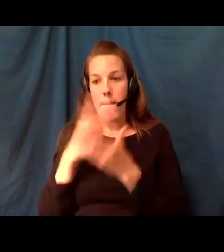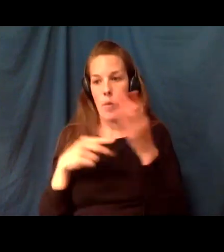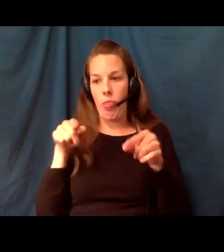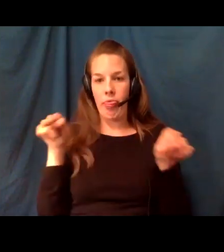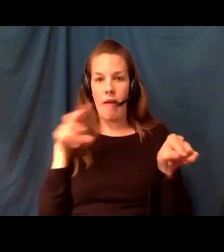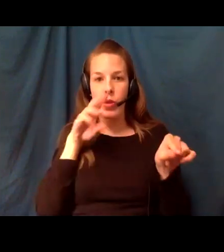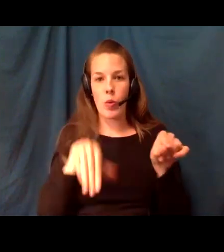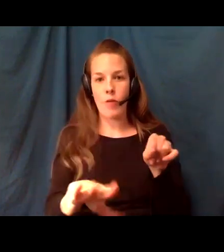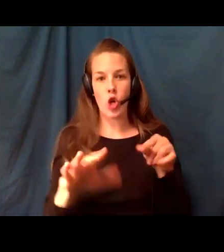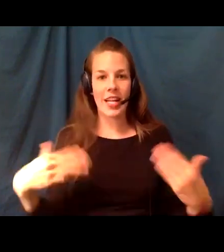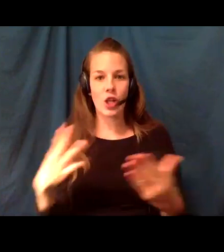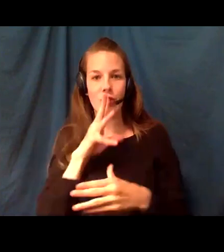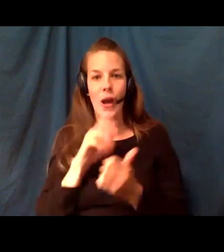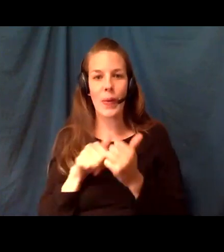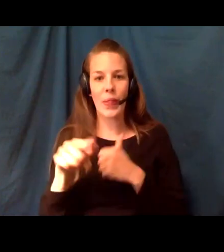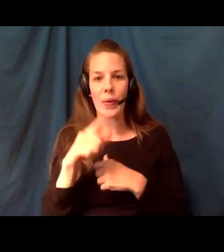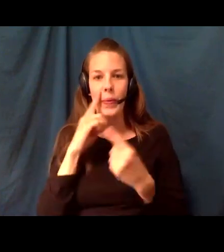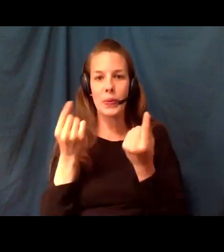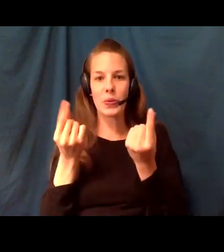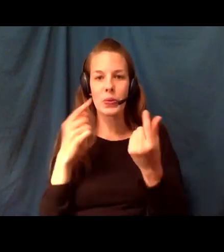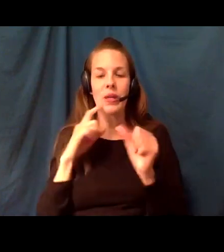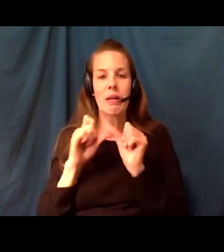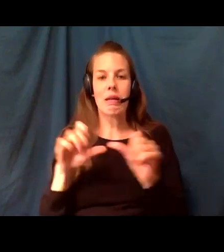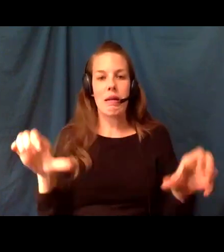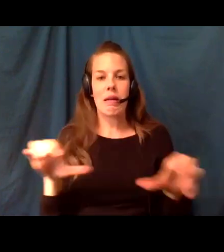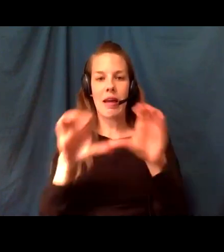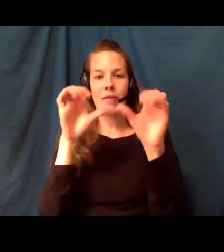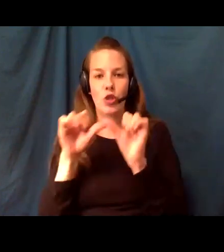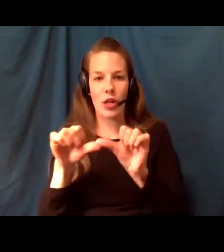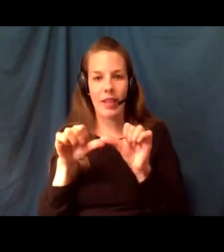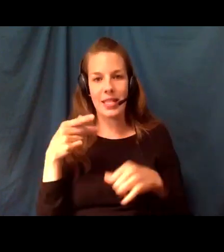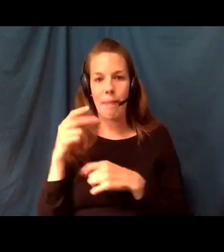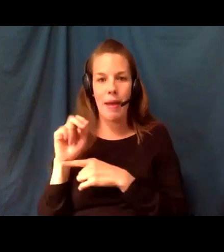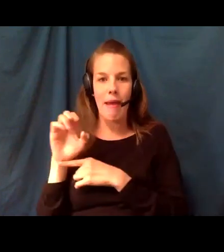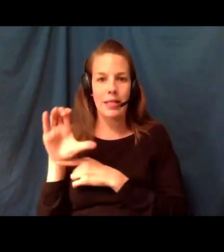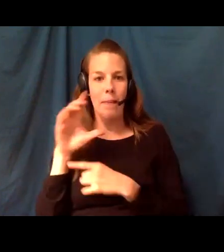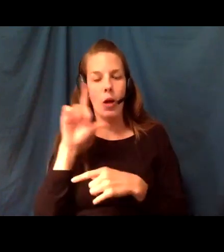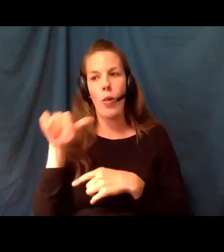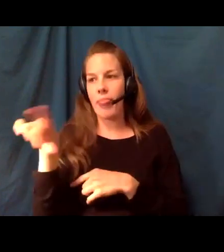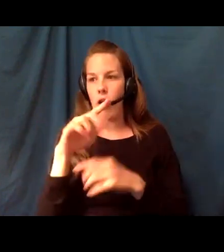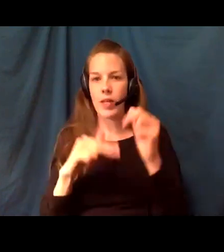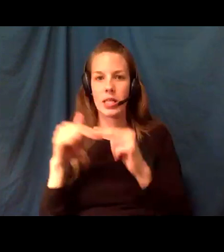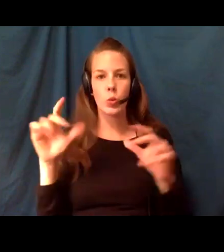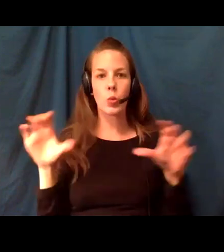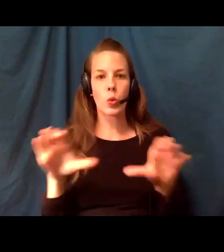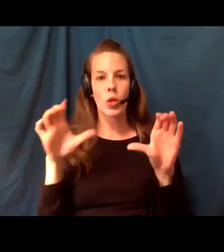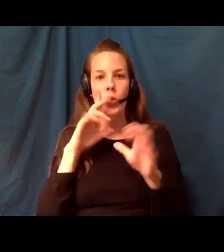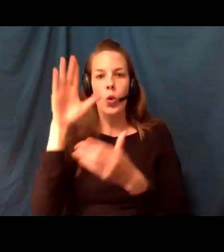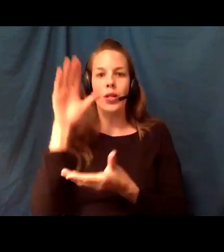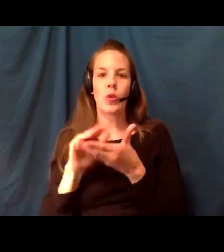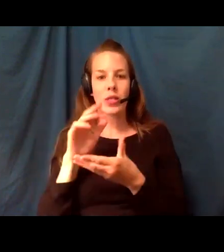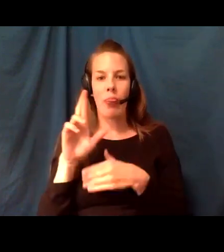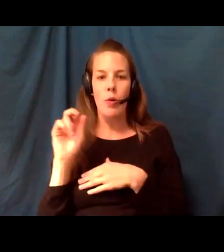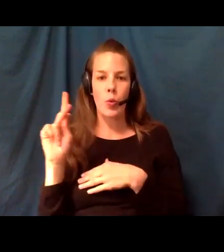talk to you about what you can do to stay active during the pandemic and what their facilities are doing to reduce the risk of COVID-19 when